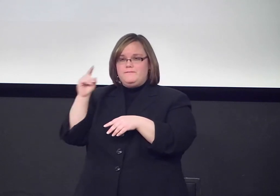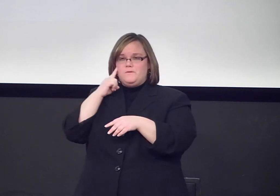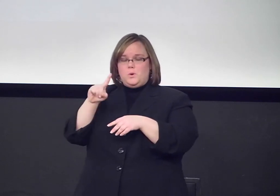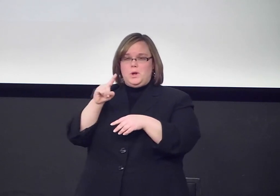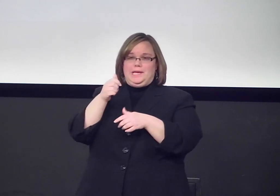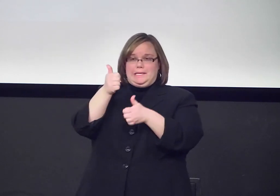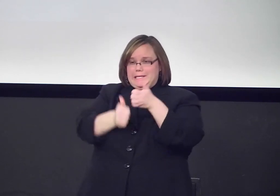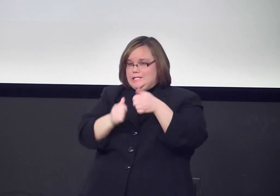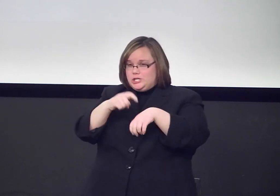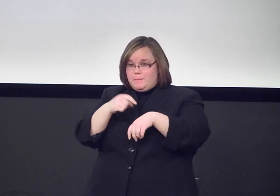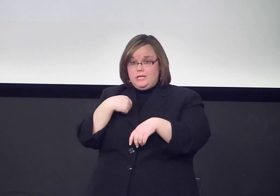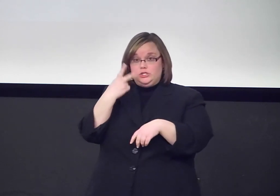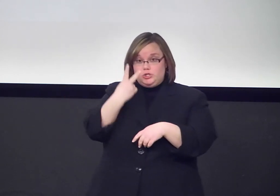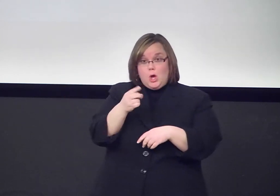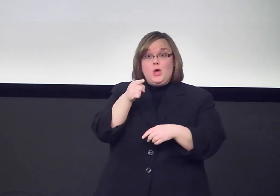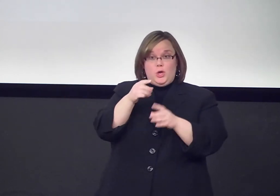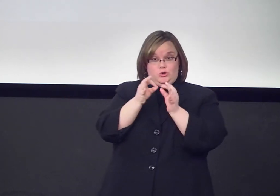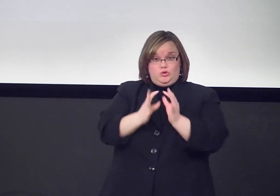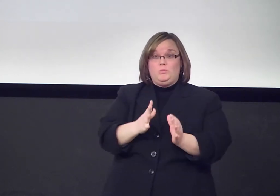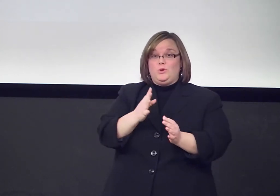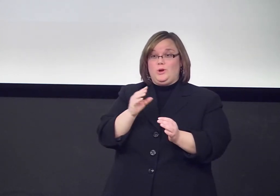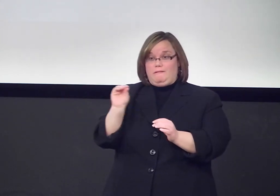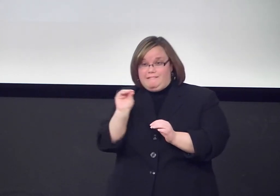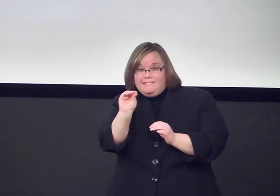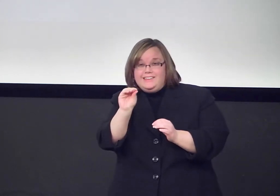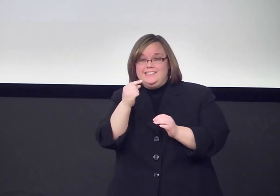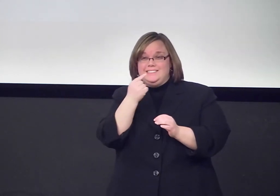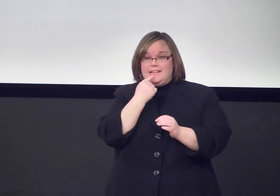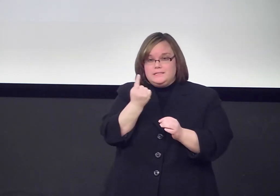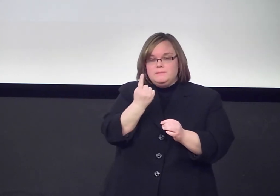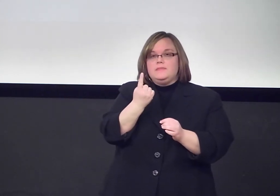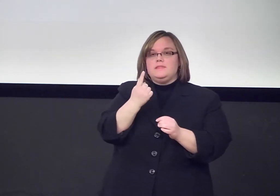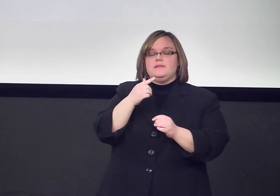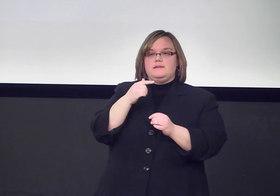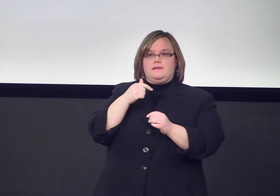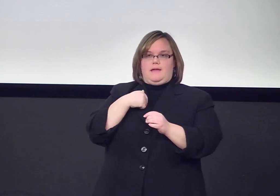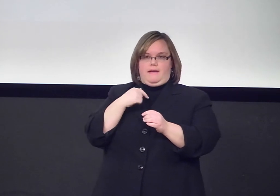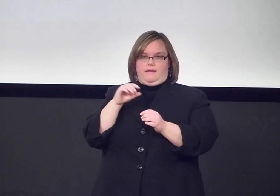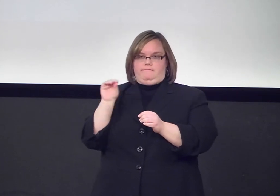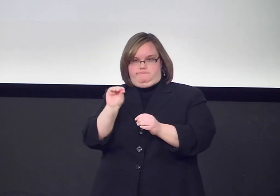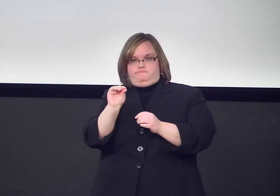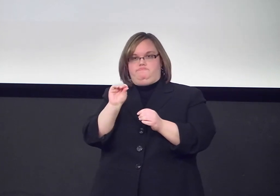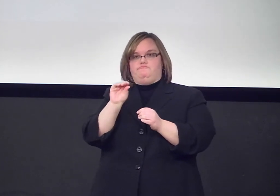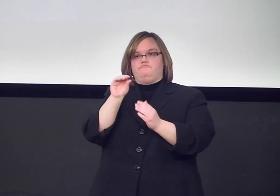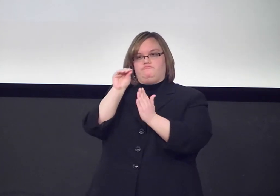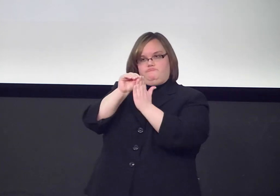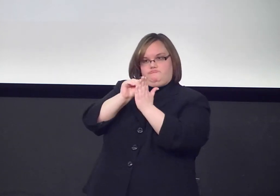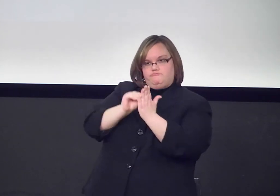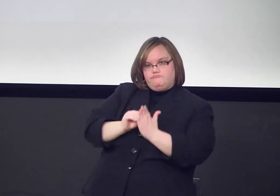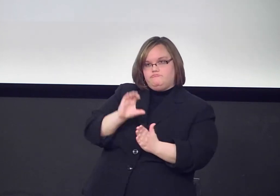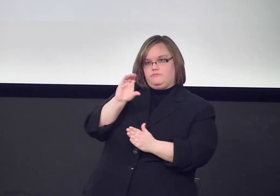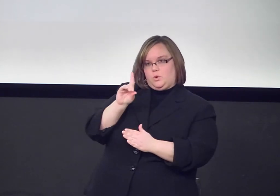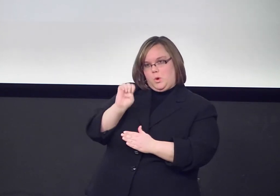footing shifts. And so each time I saw a footing shift, I coded it.